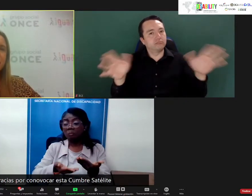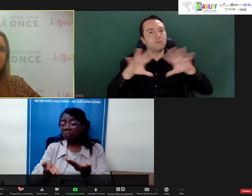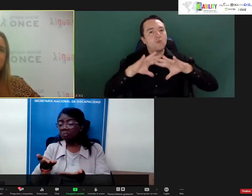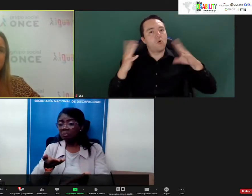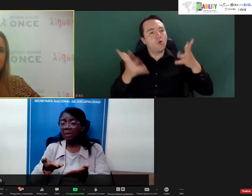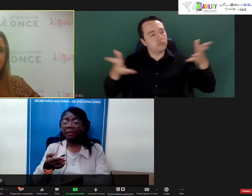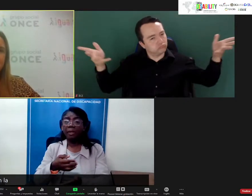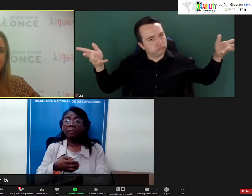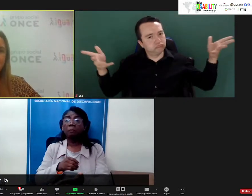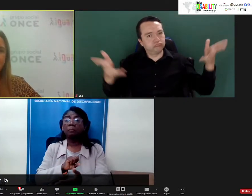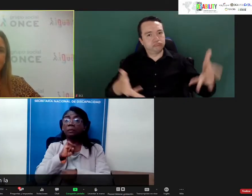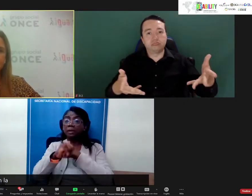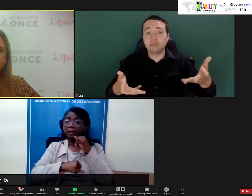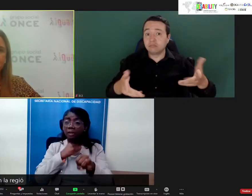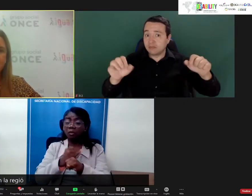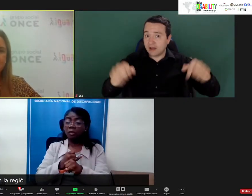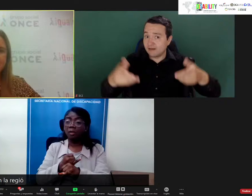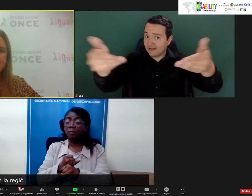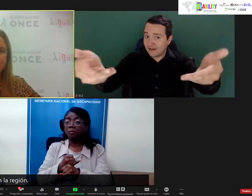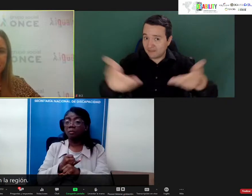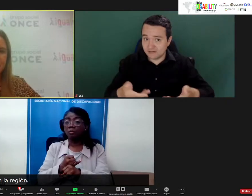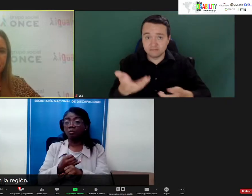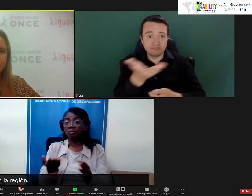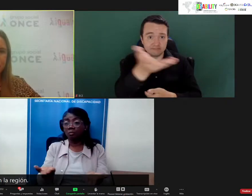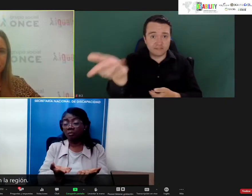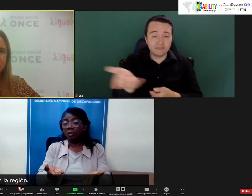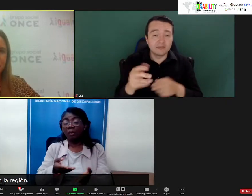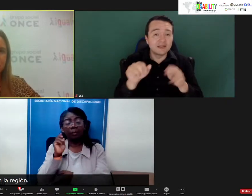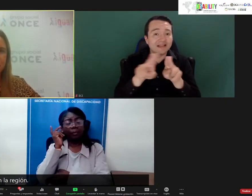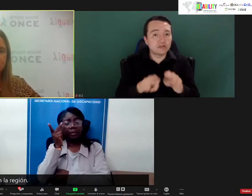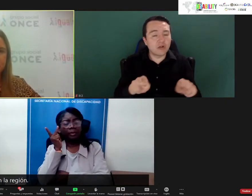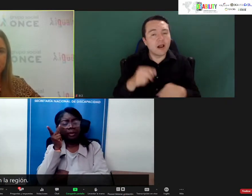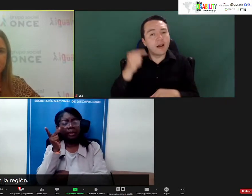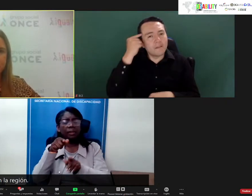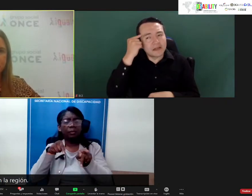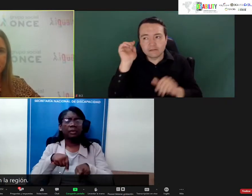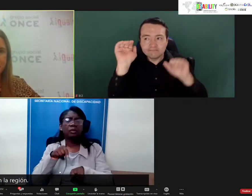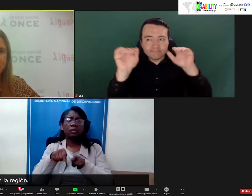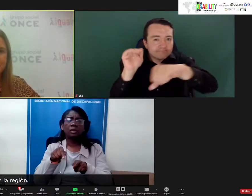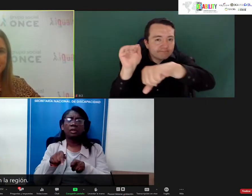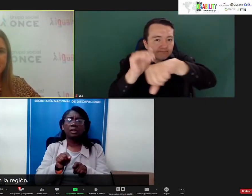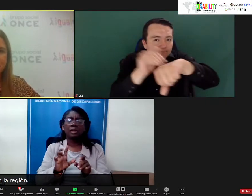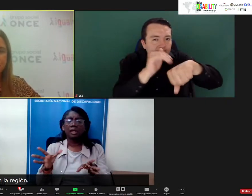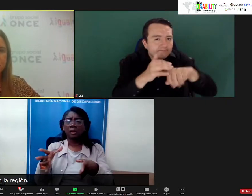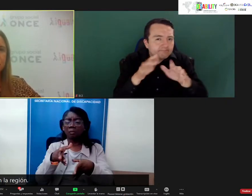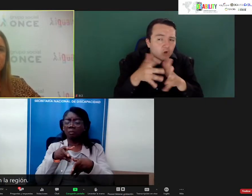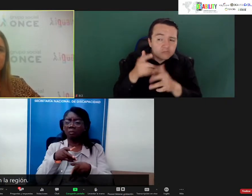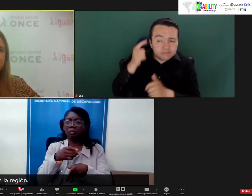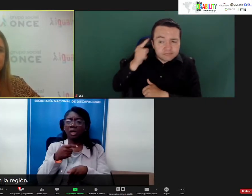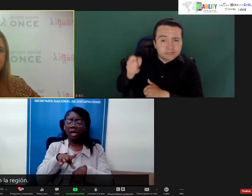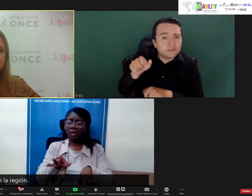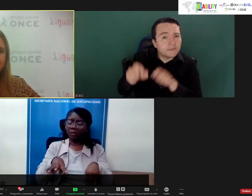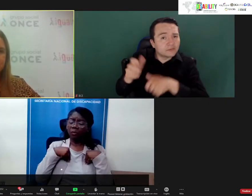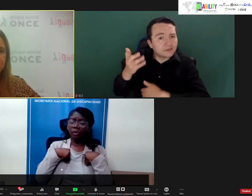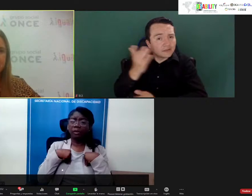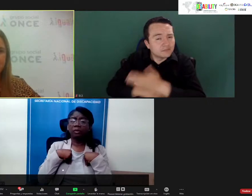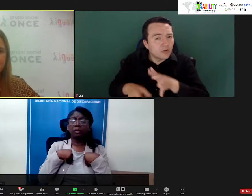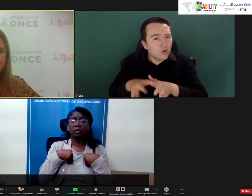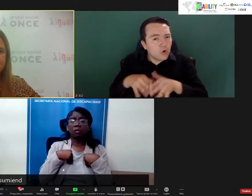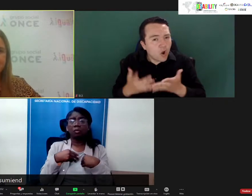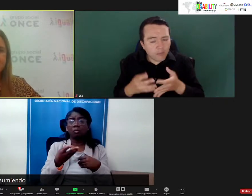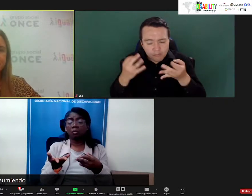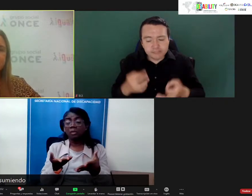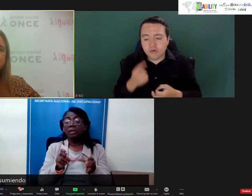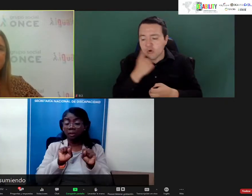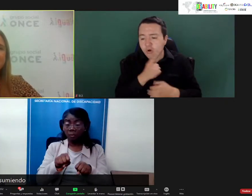ida to for inviting the international community to start thinking of persons with disability in a very specific